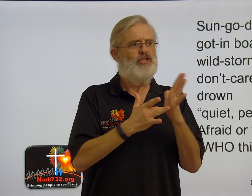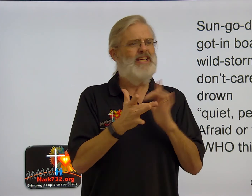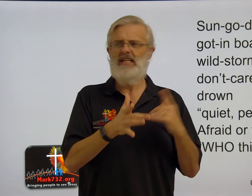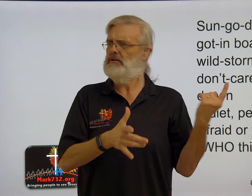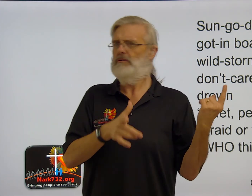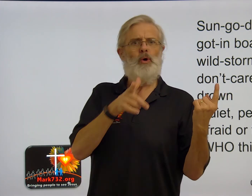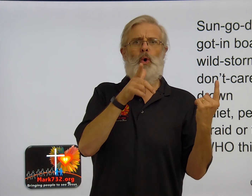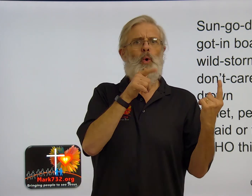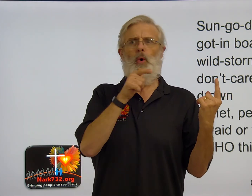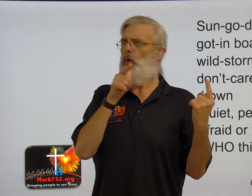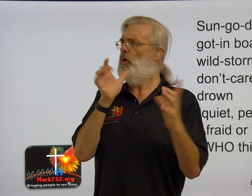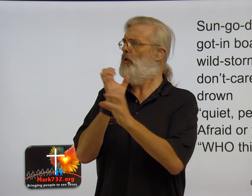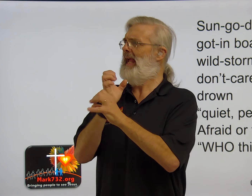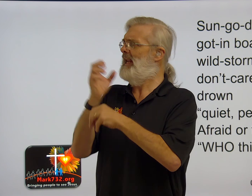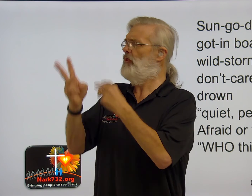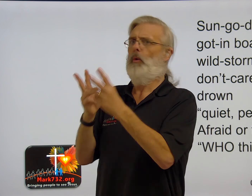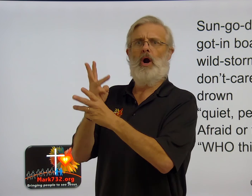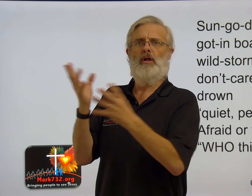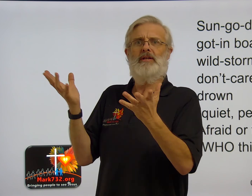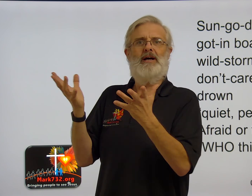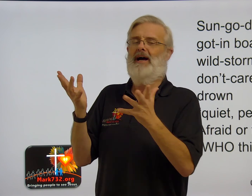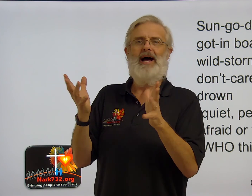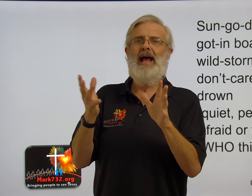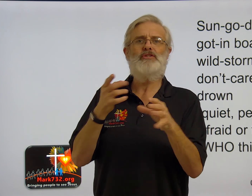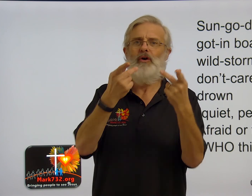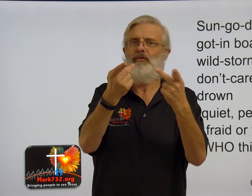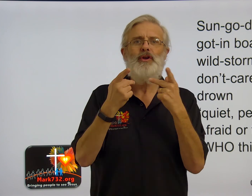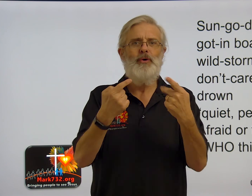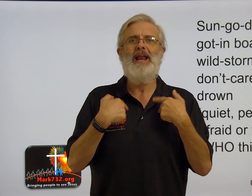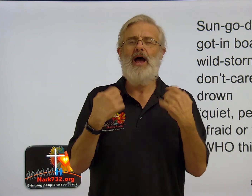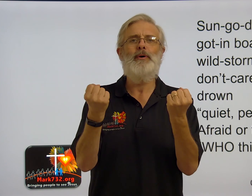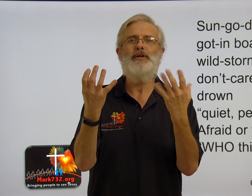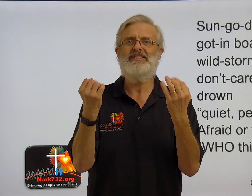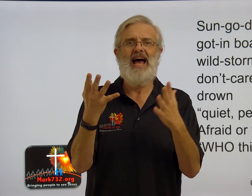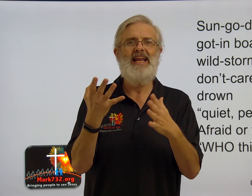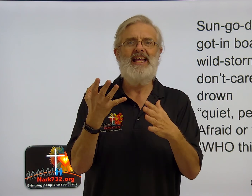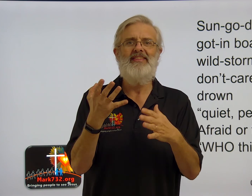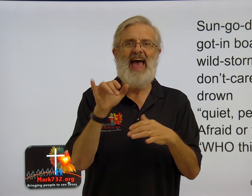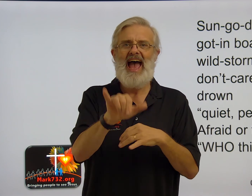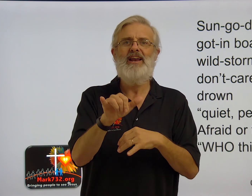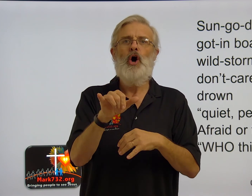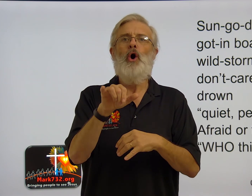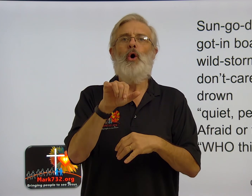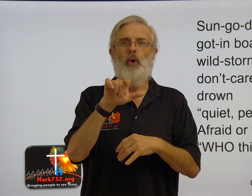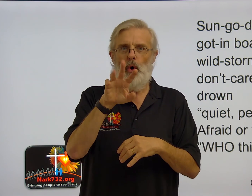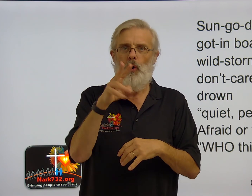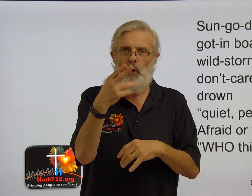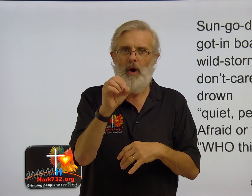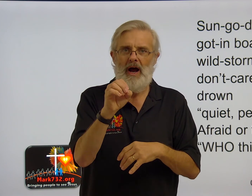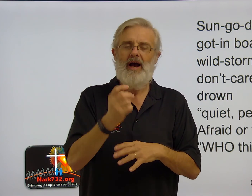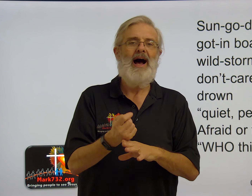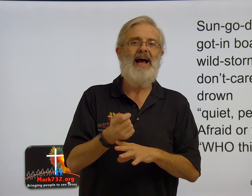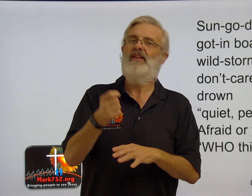Jesus, who created the world? And so for you and I, when you're signing that, who, throw it